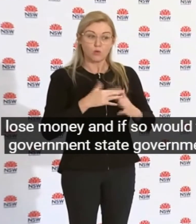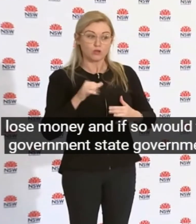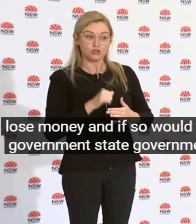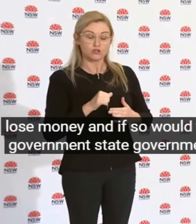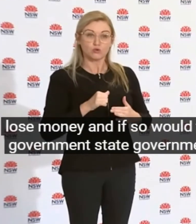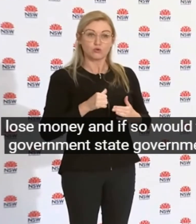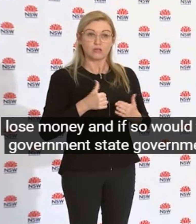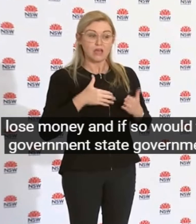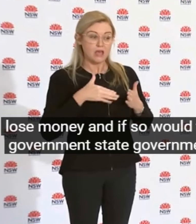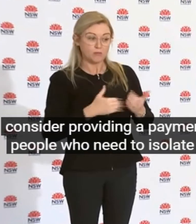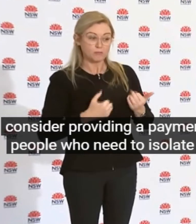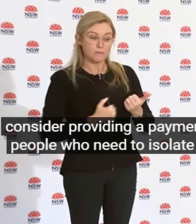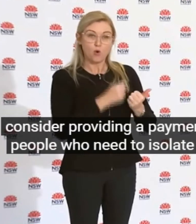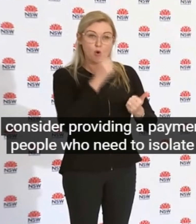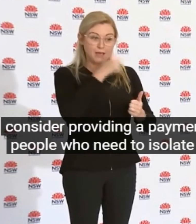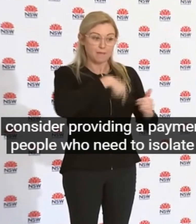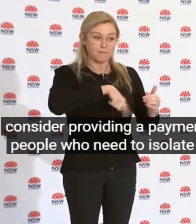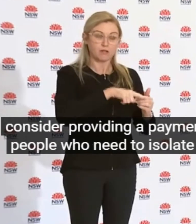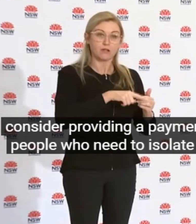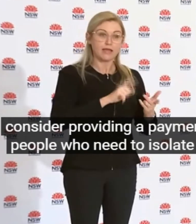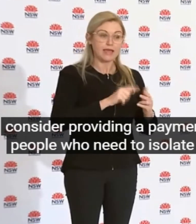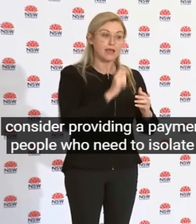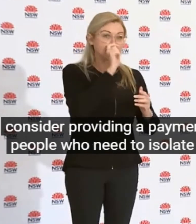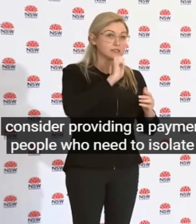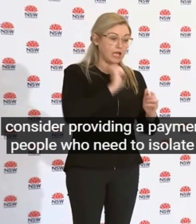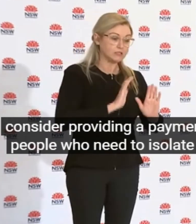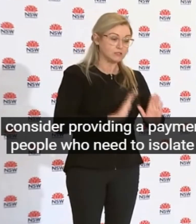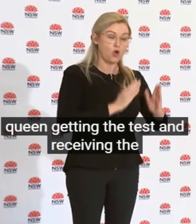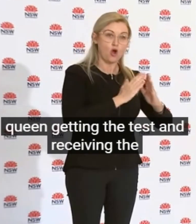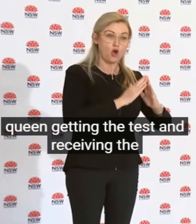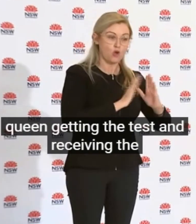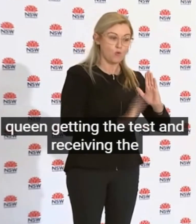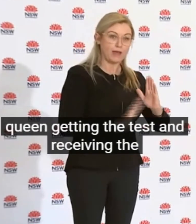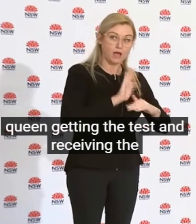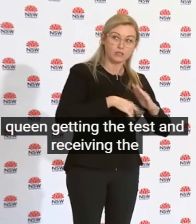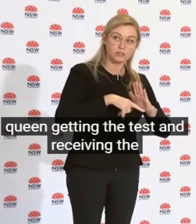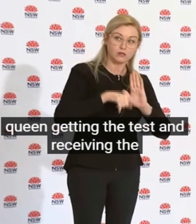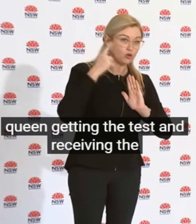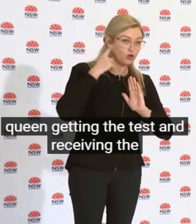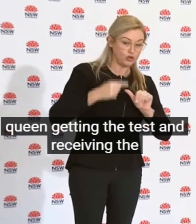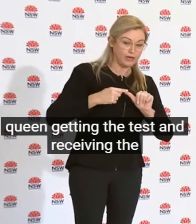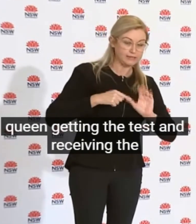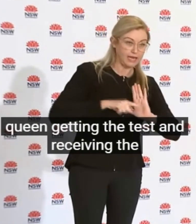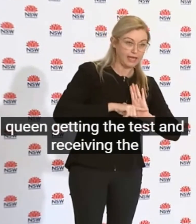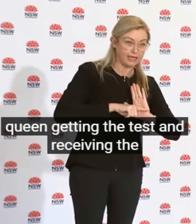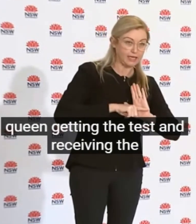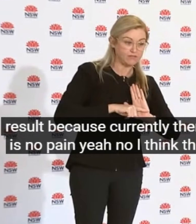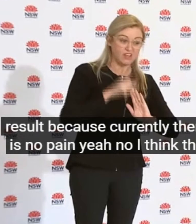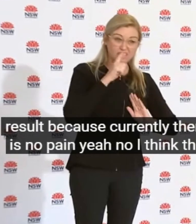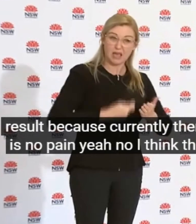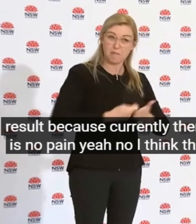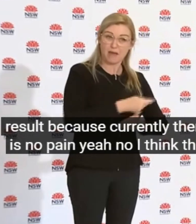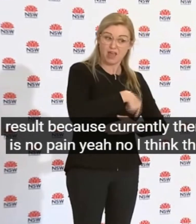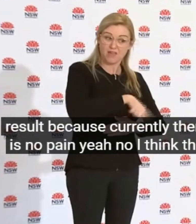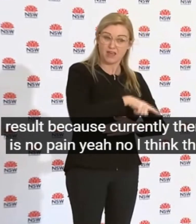getting the test and receiving the results, because currently there is no payment for those people? Yeah, no, I think the issue is broader than that. For a variety